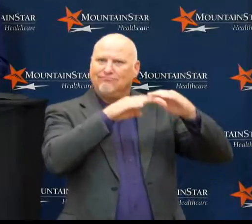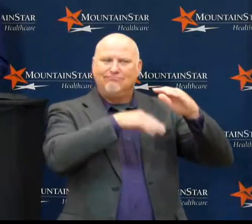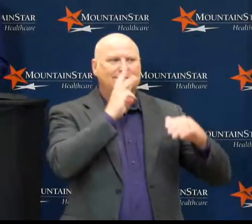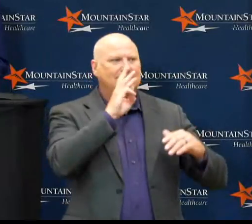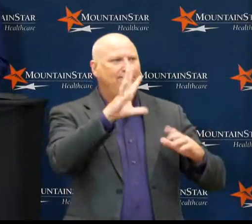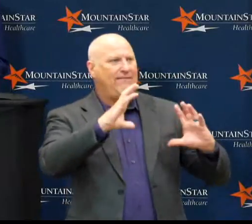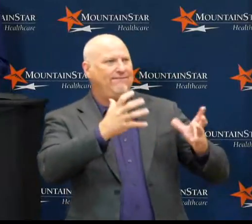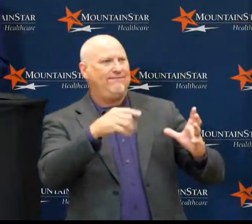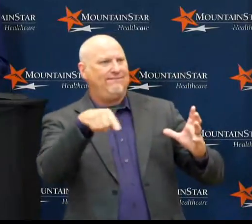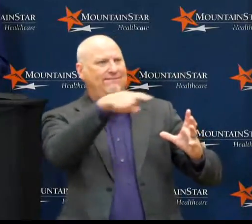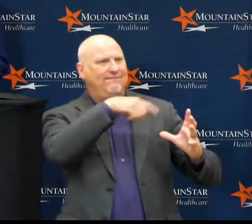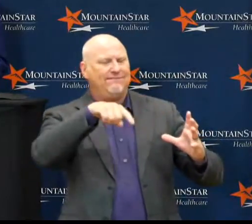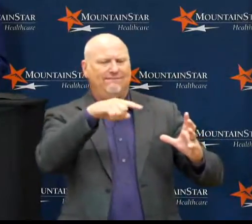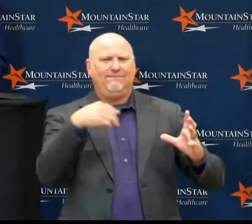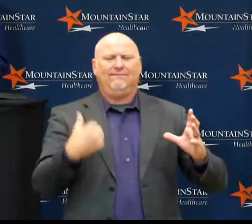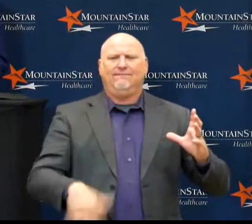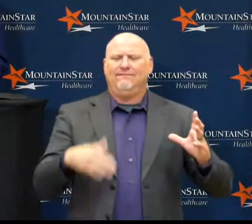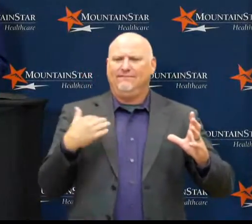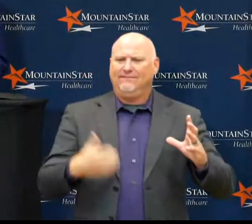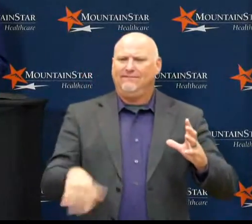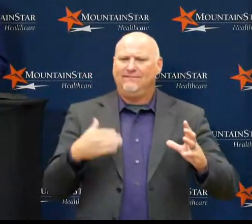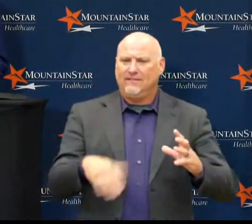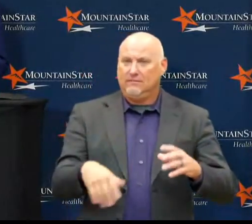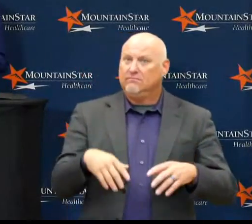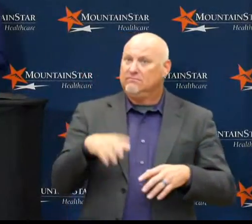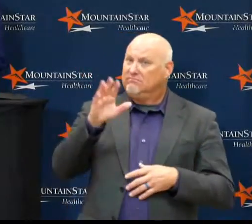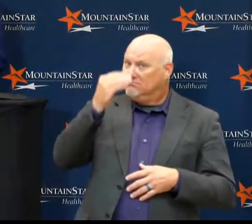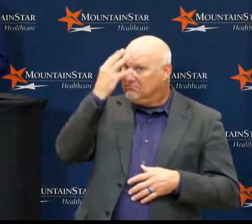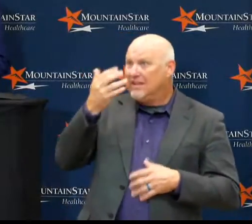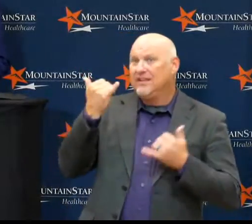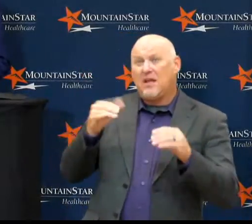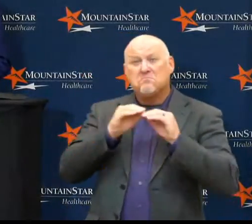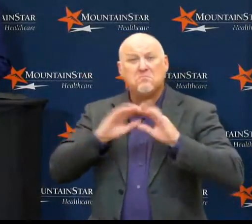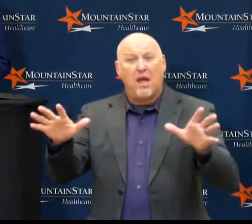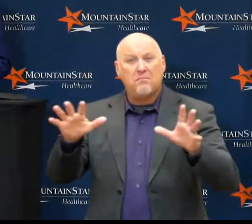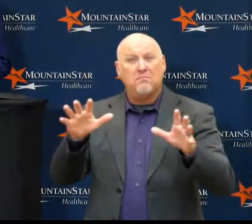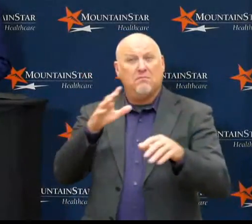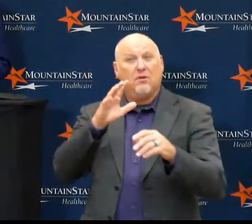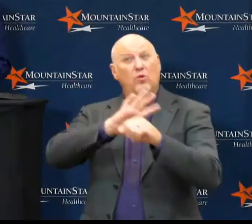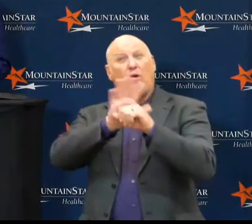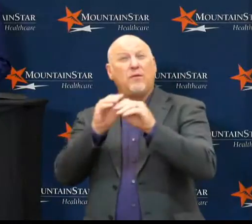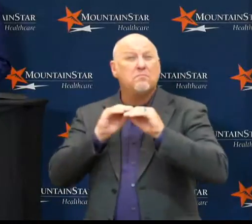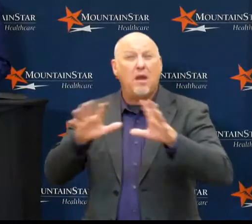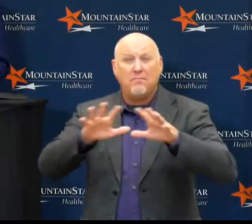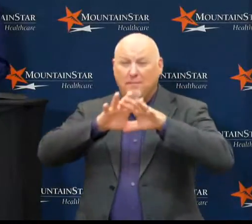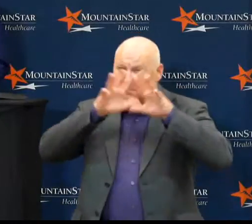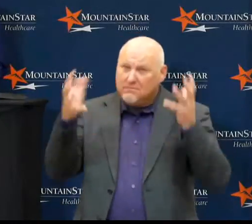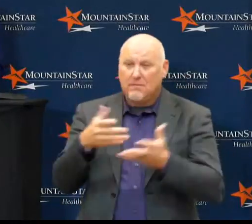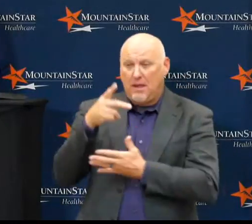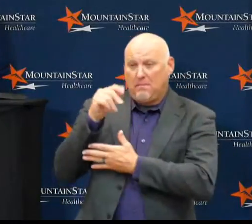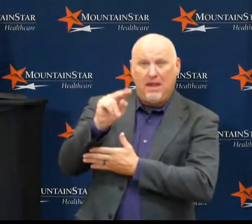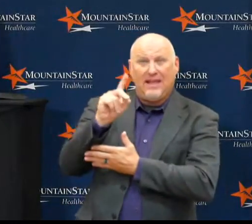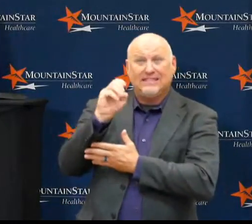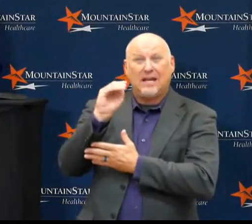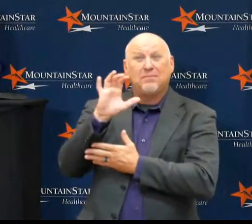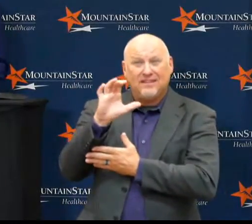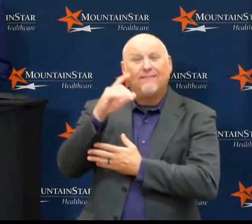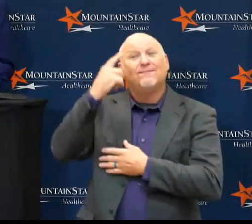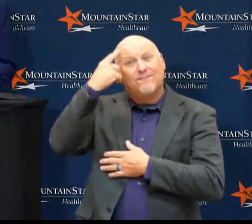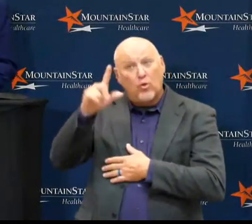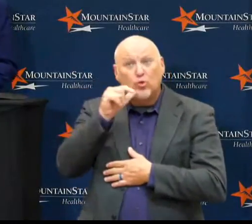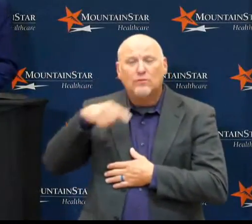the unvaccinated. According to some of the CDC data that was leaked last week, unvaccinated people